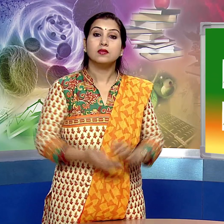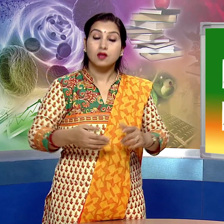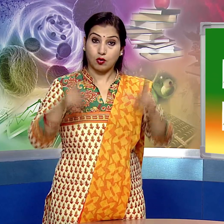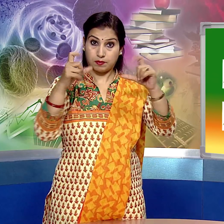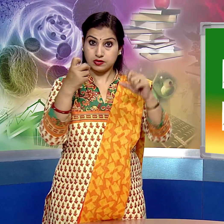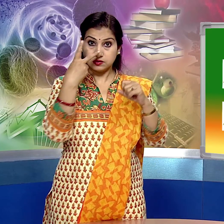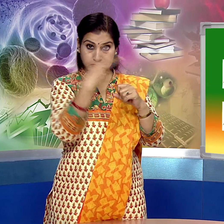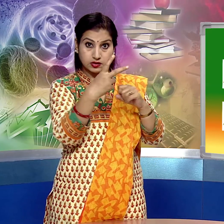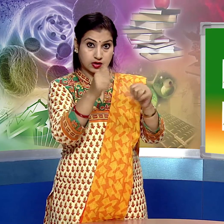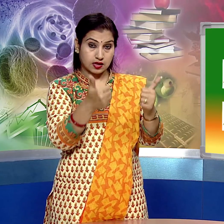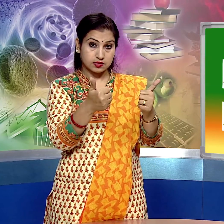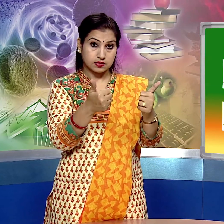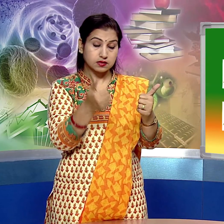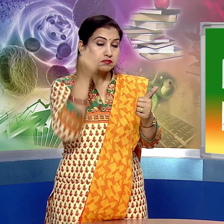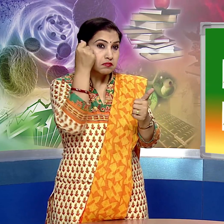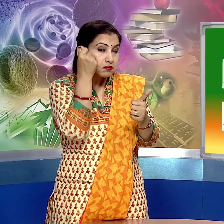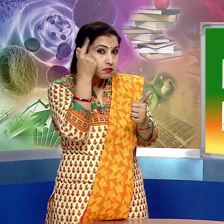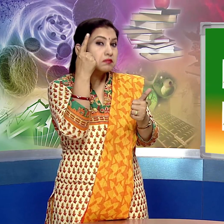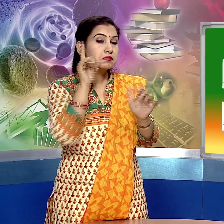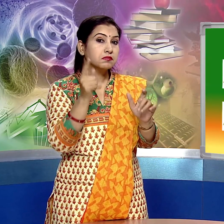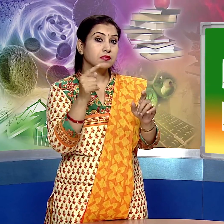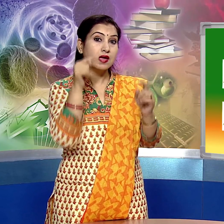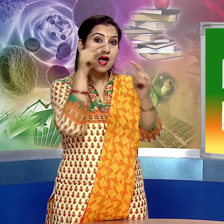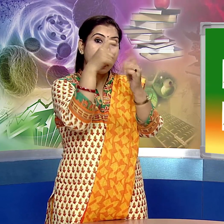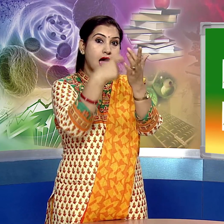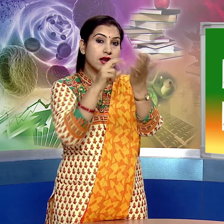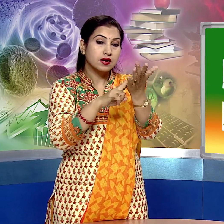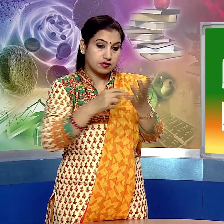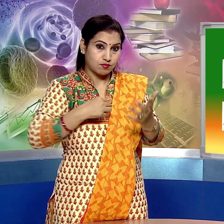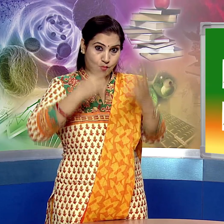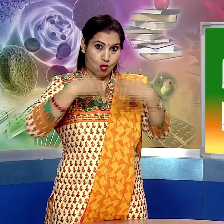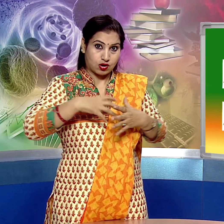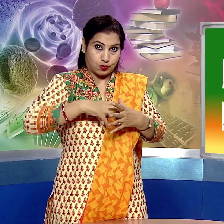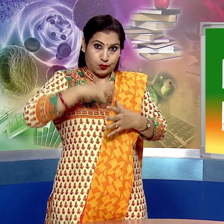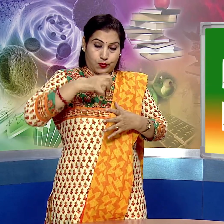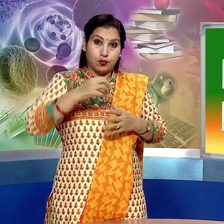Now this is the picture. You can see and understand iron absorption.